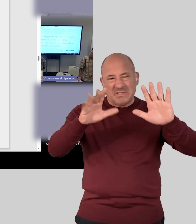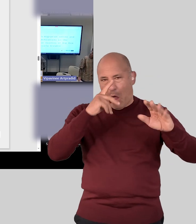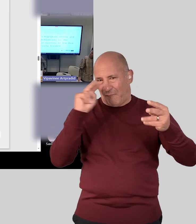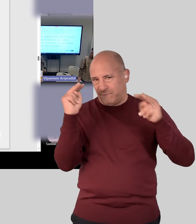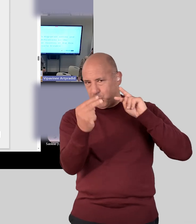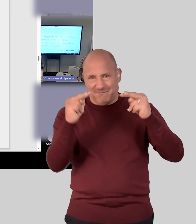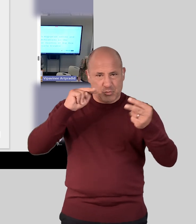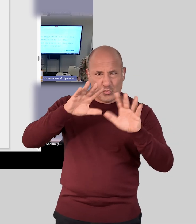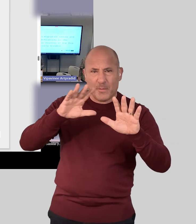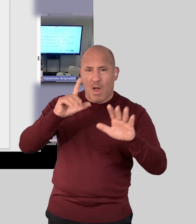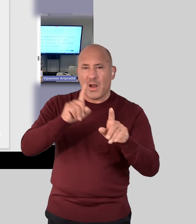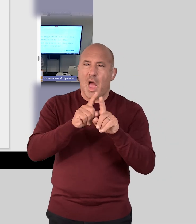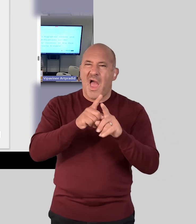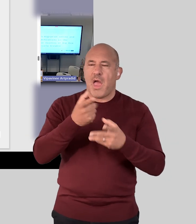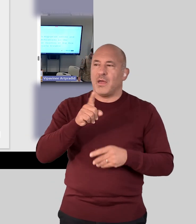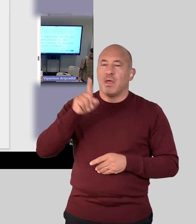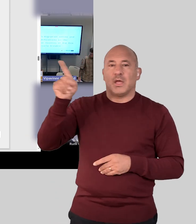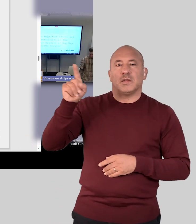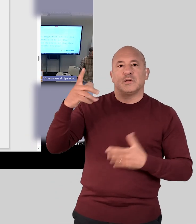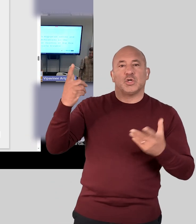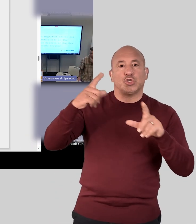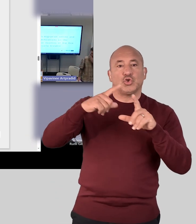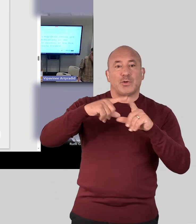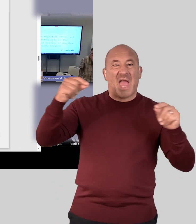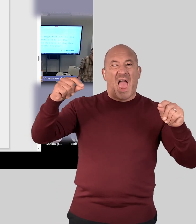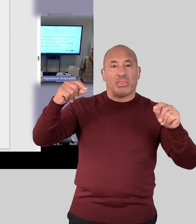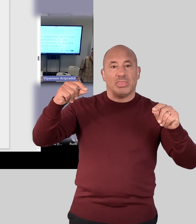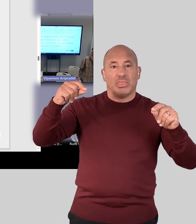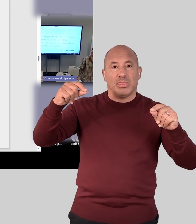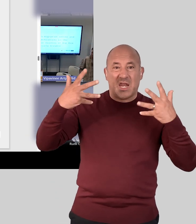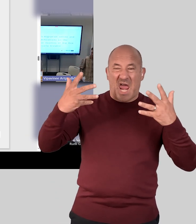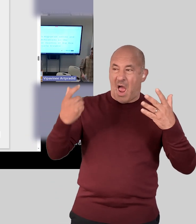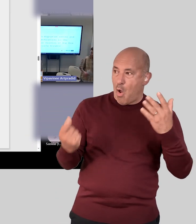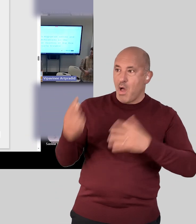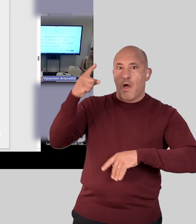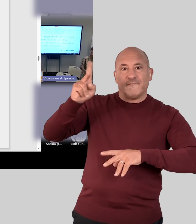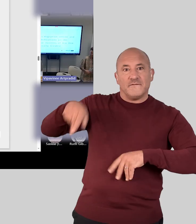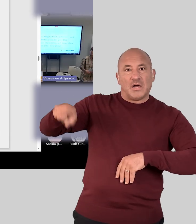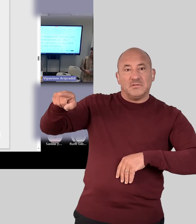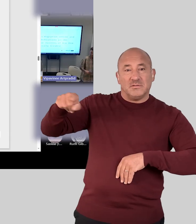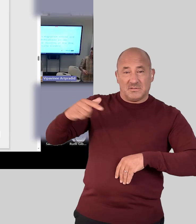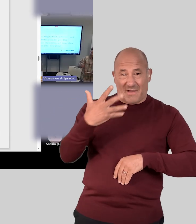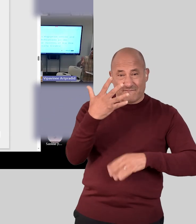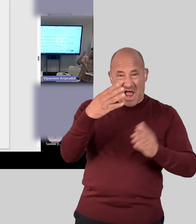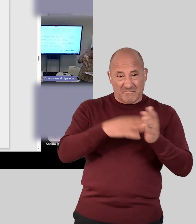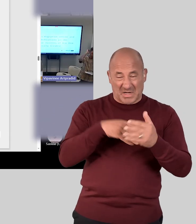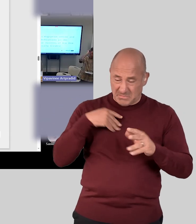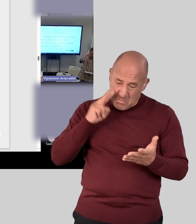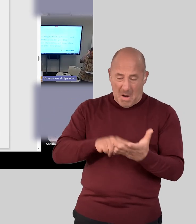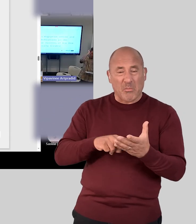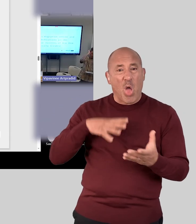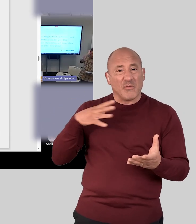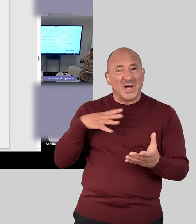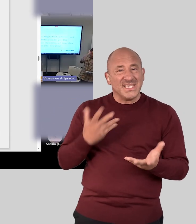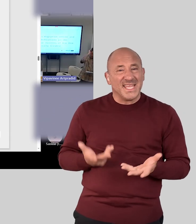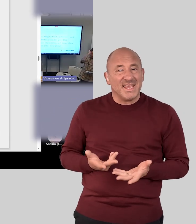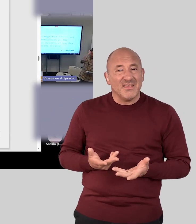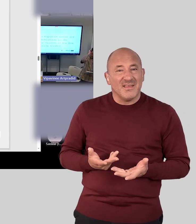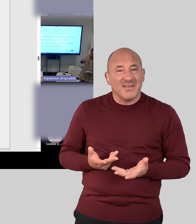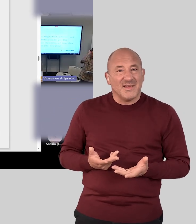at it. But if something's happening in Japan now, we'll see it in 5 minutes. Yeah. You know what I mean?